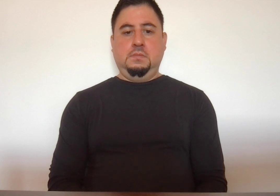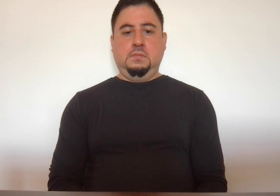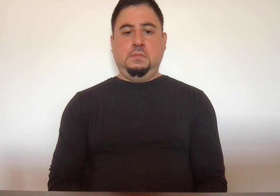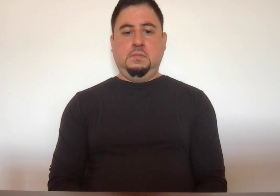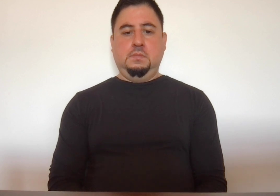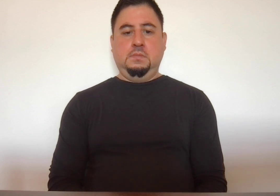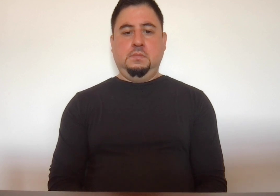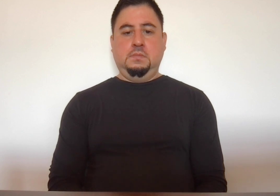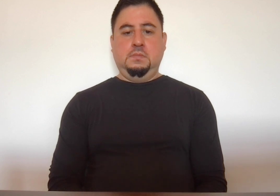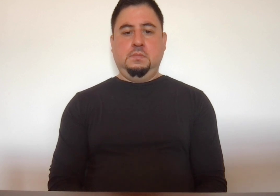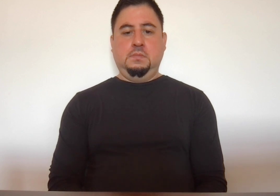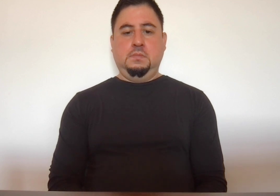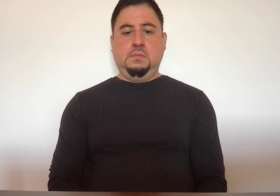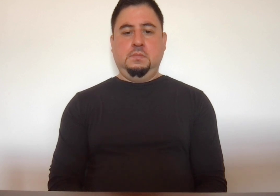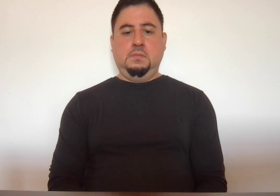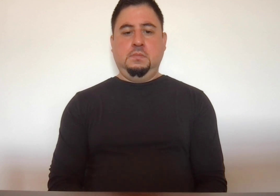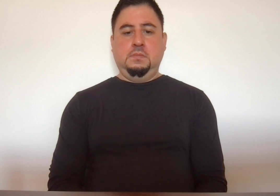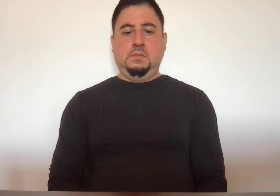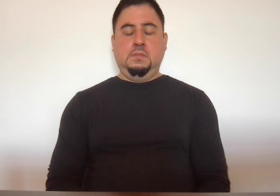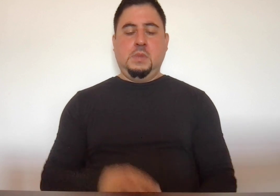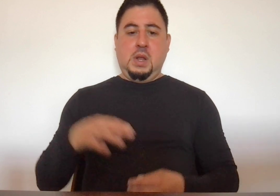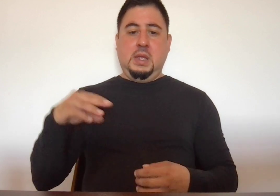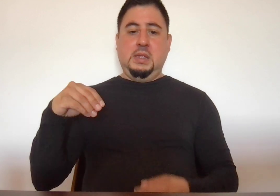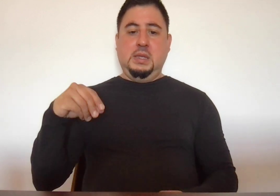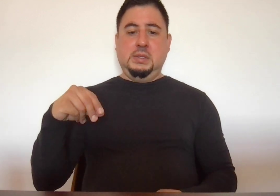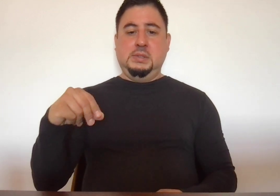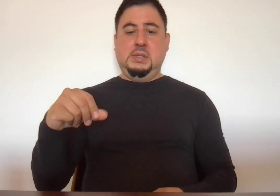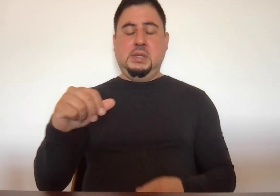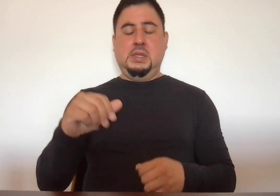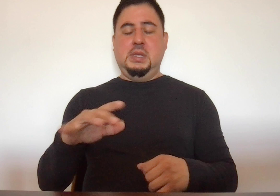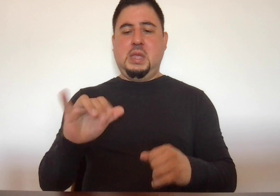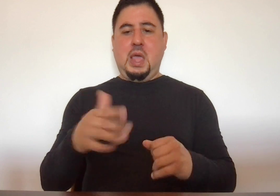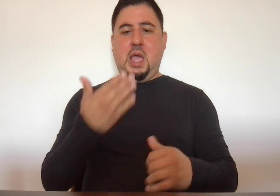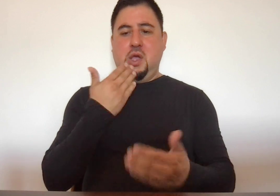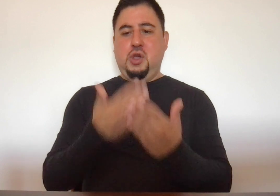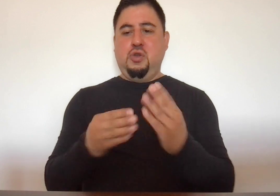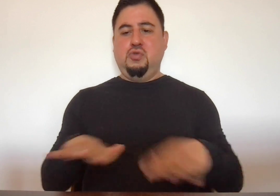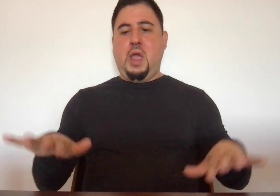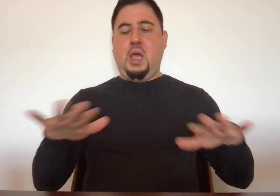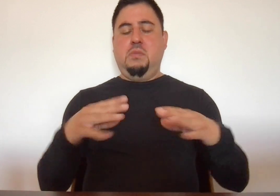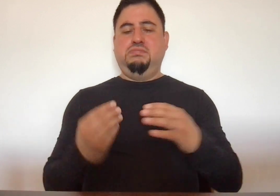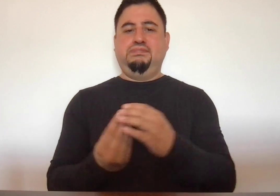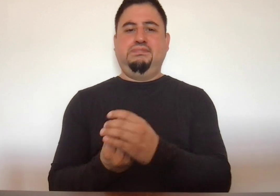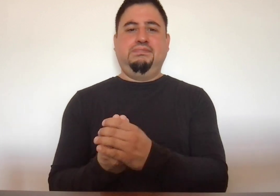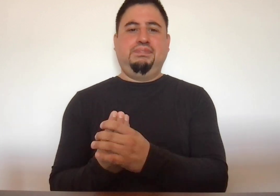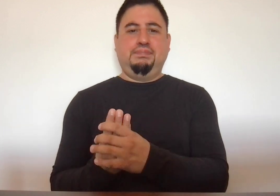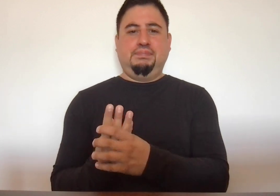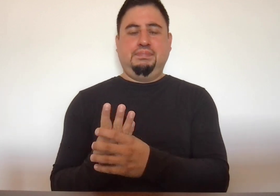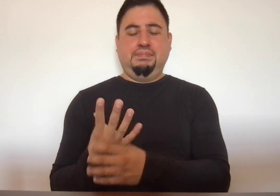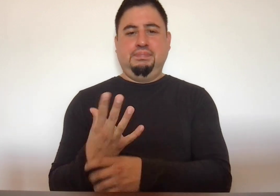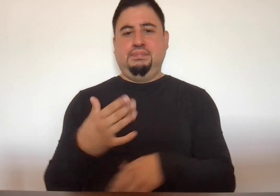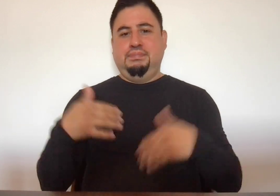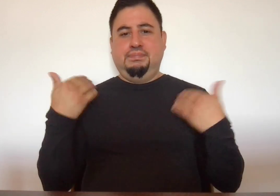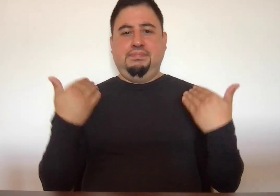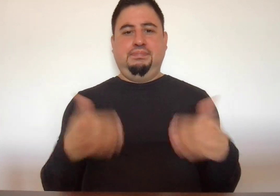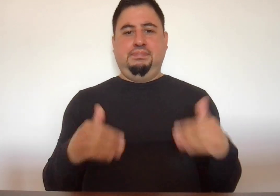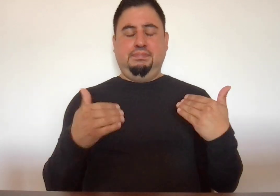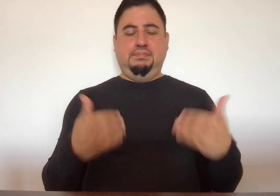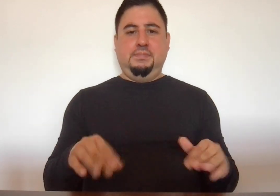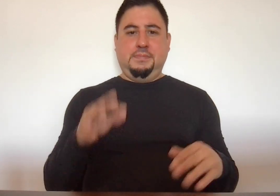Thanks be to God. The seed that falls on good ground will yield a fruitful harvest.